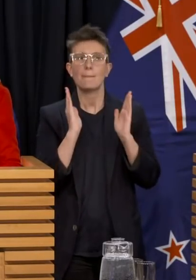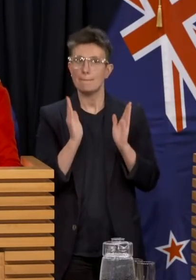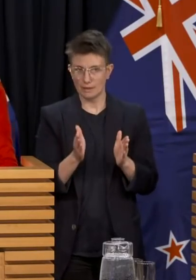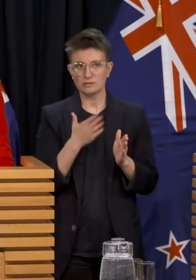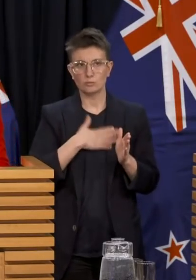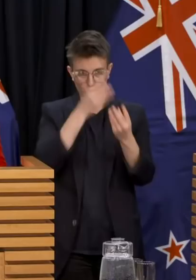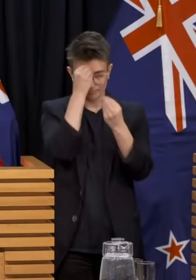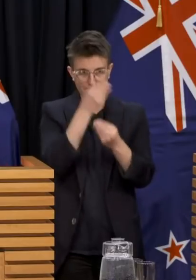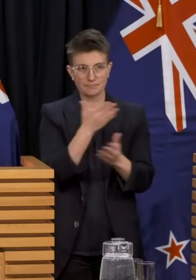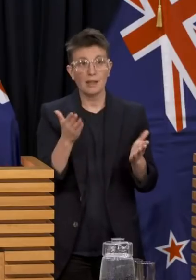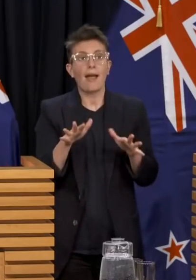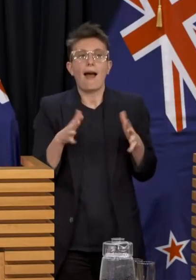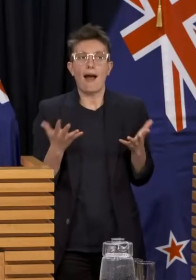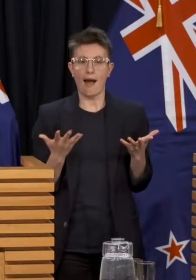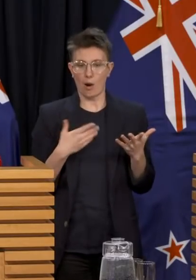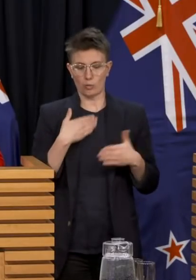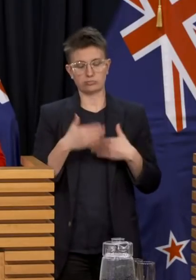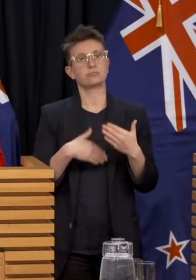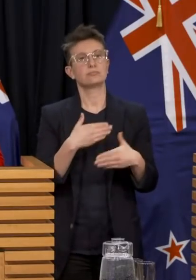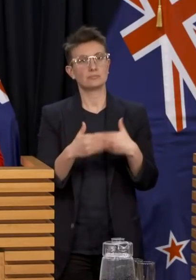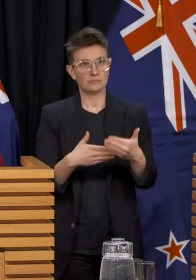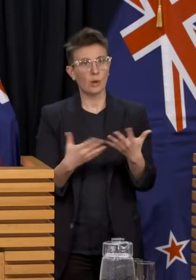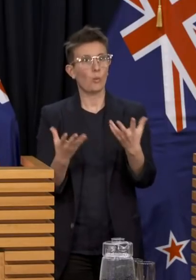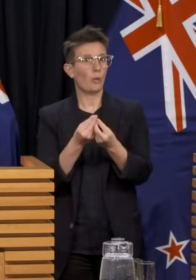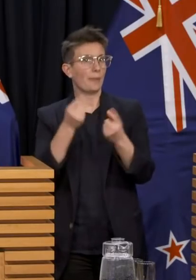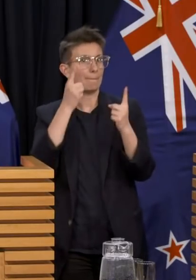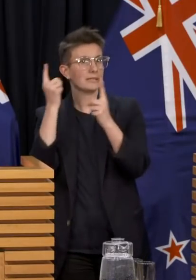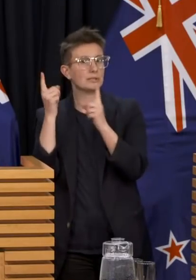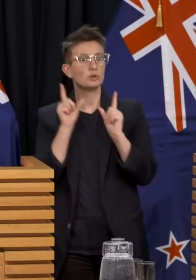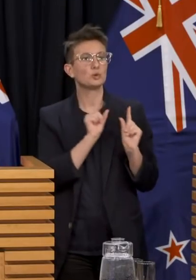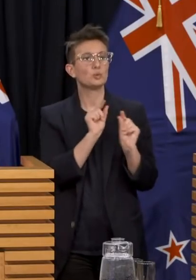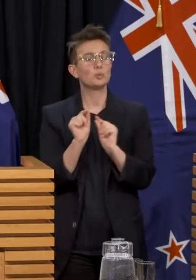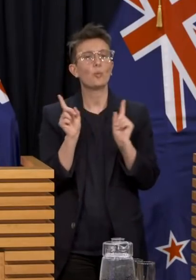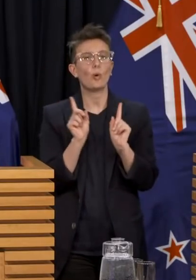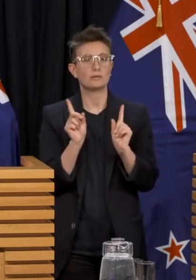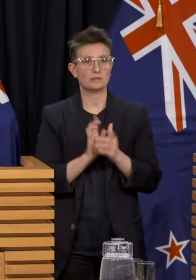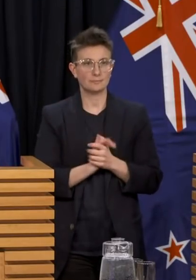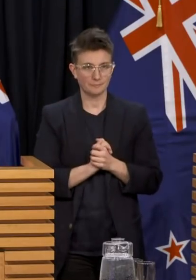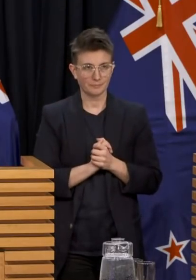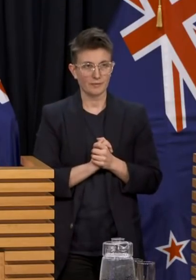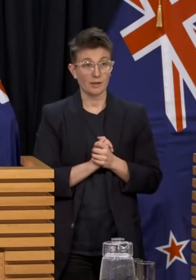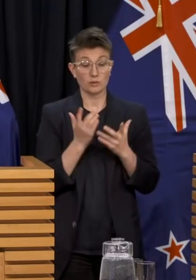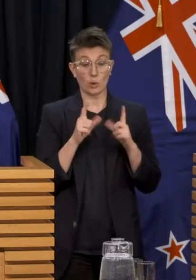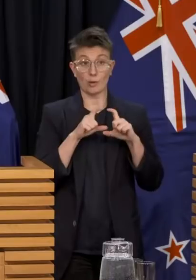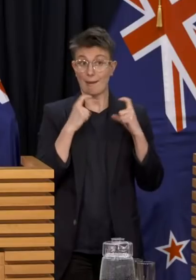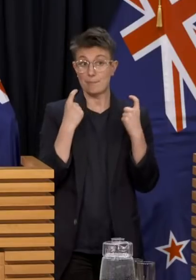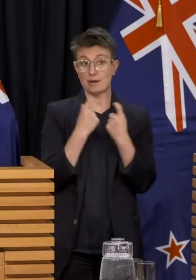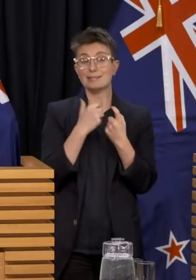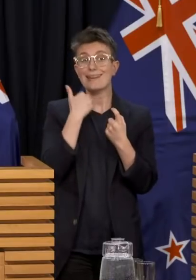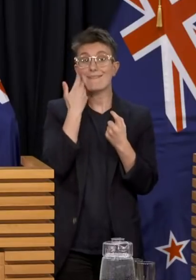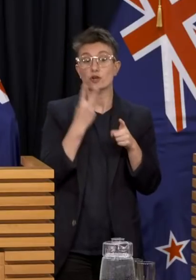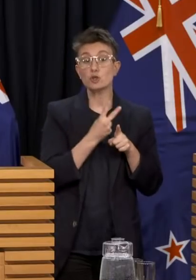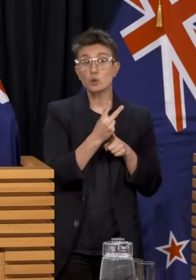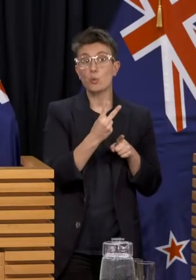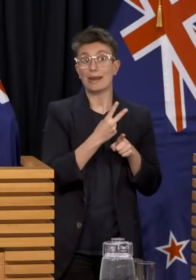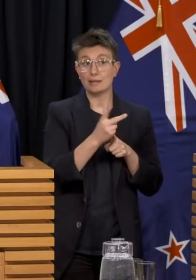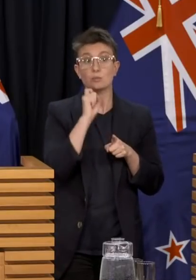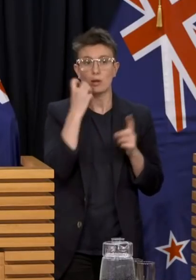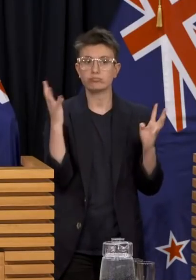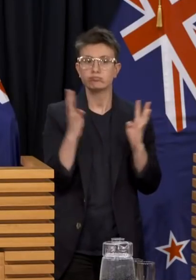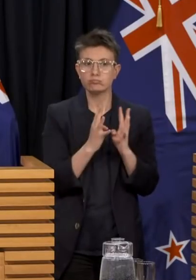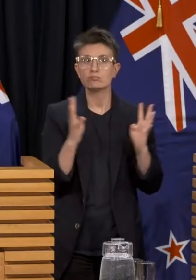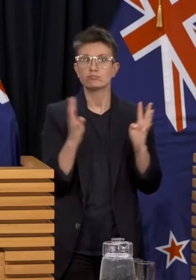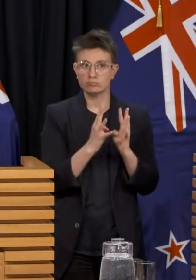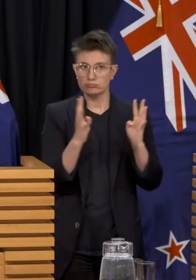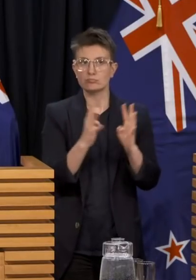of ministers, even during that campaign period. Cabinet will continue to meet fortnightly to discuss and make key decisions. These will be